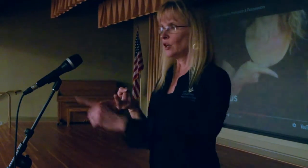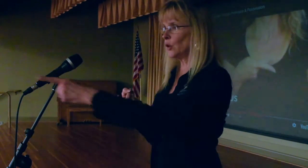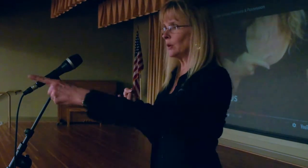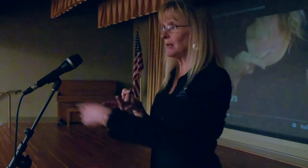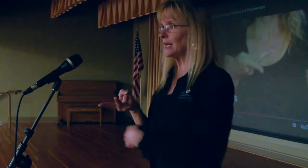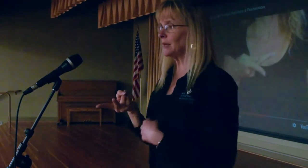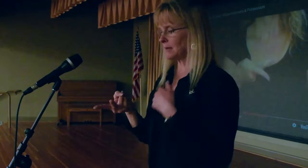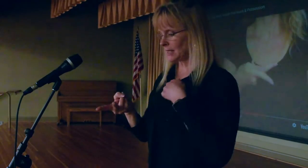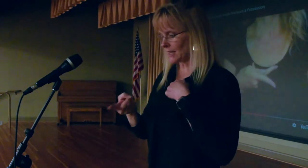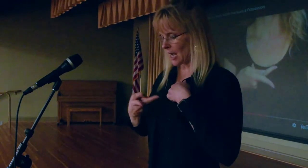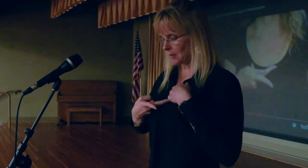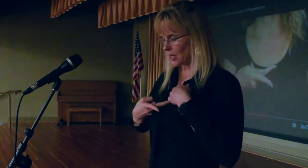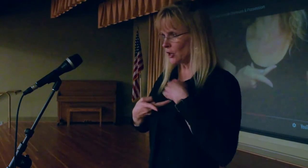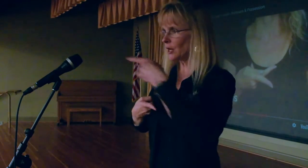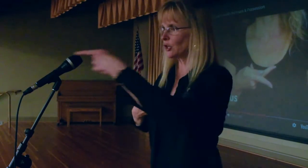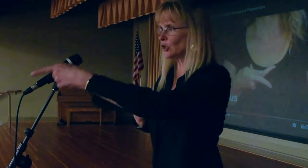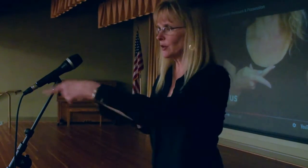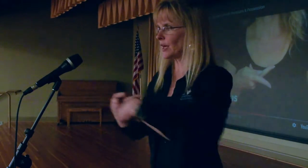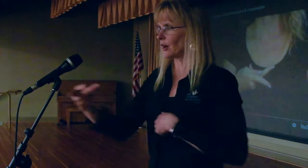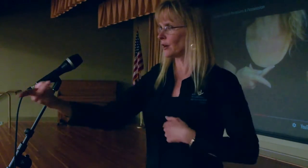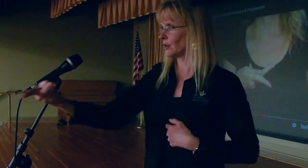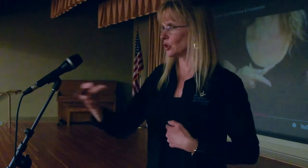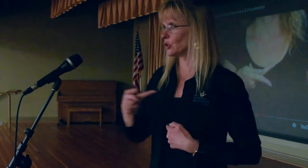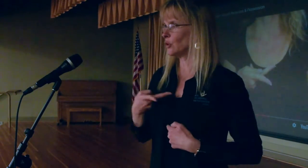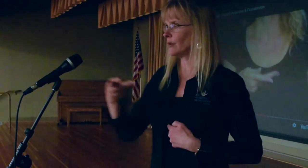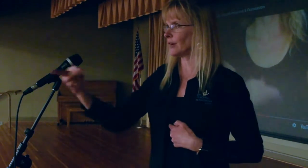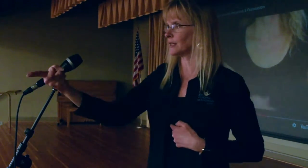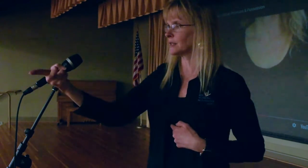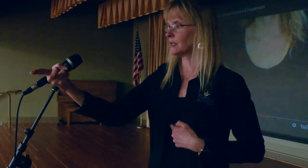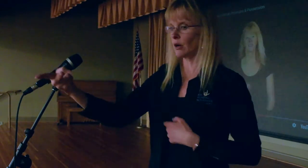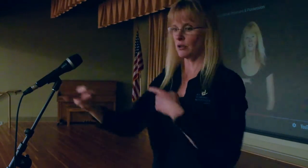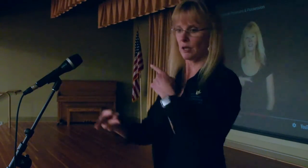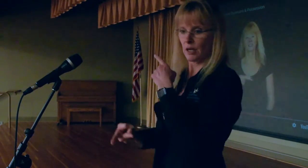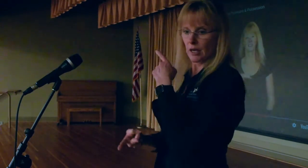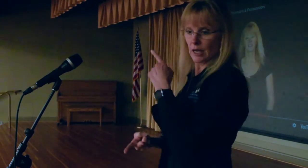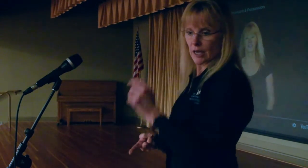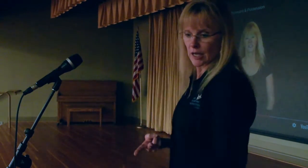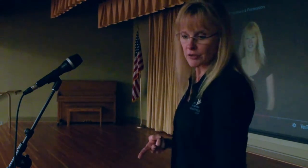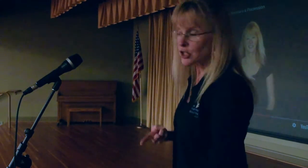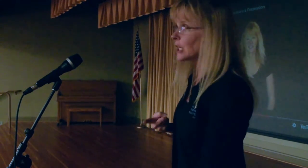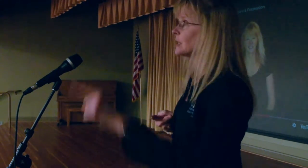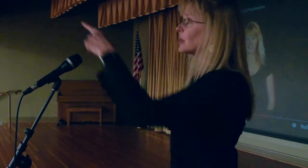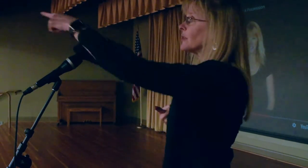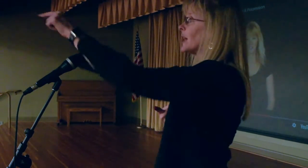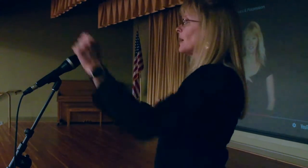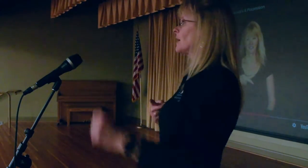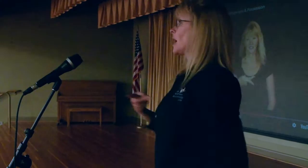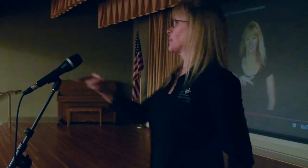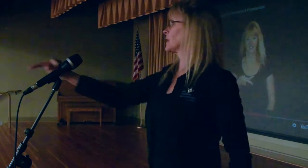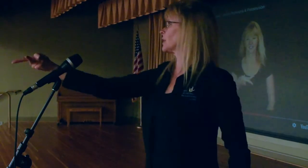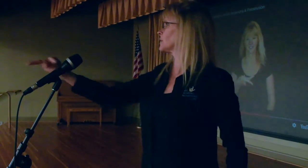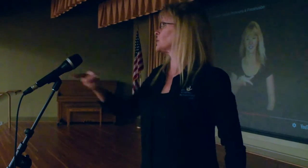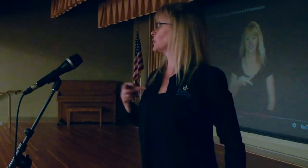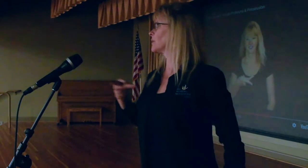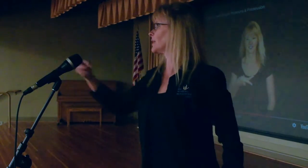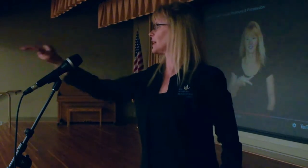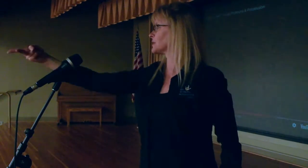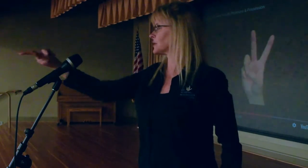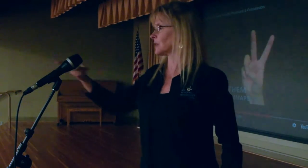You and me means I'm here and you're there. The two of us. Now, if she is over there, I'm going to go the two of us. I